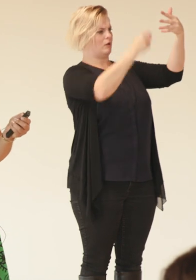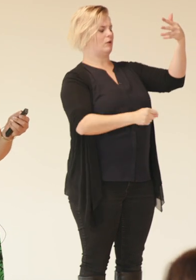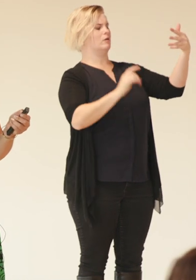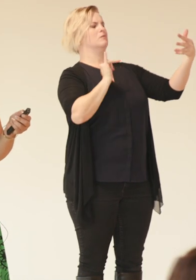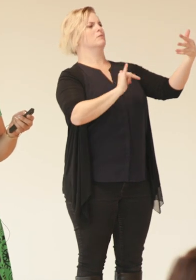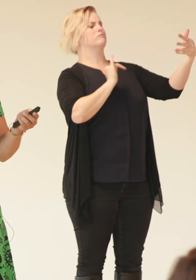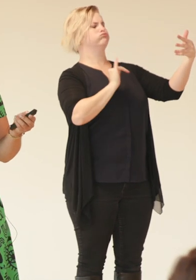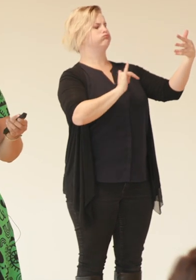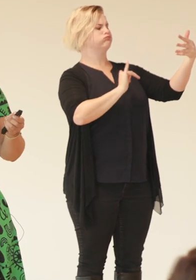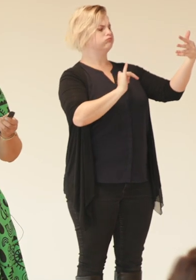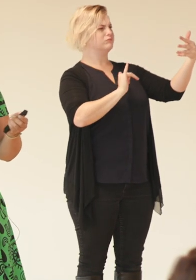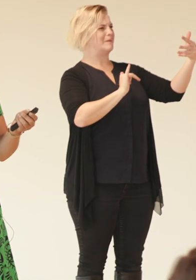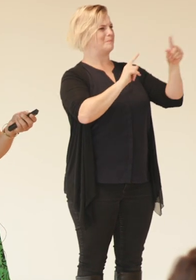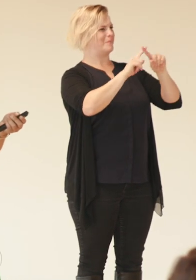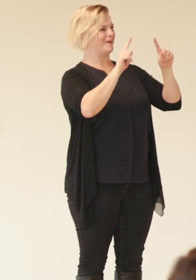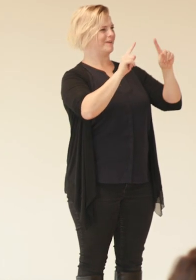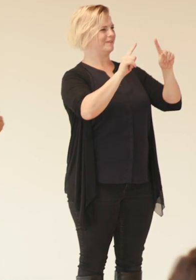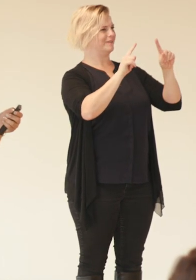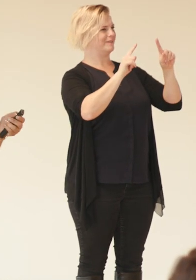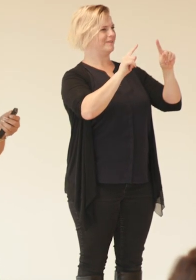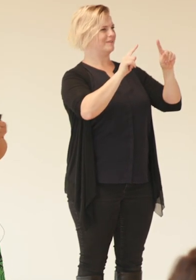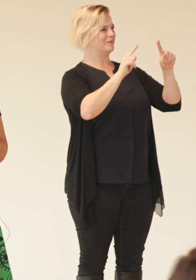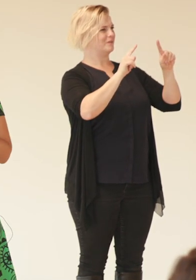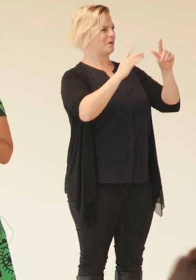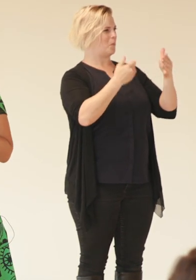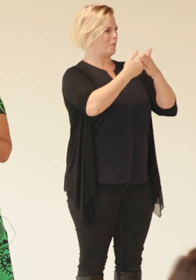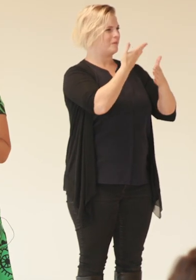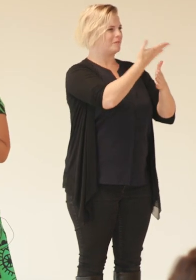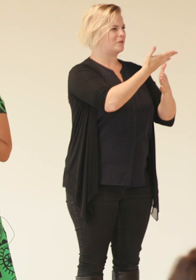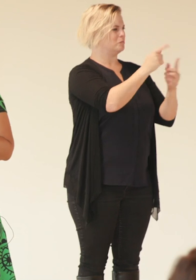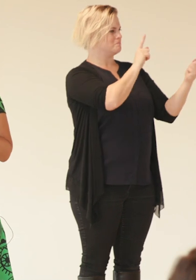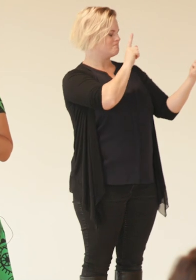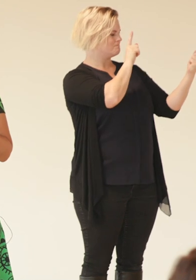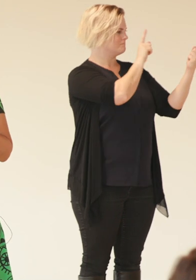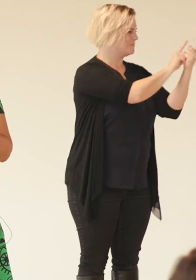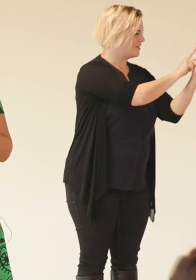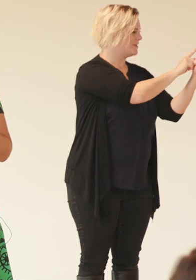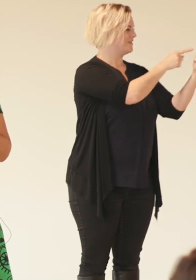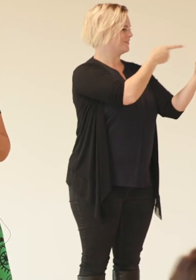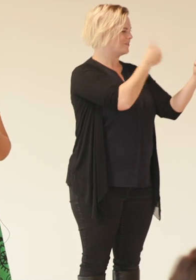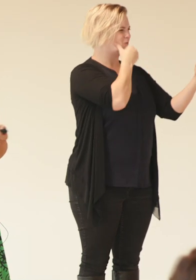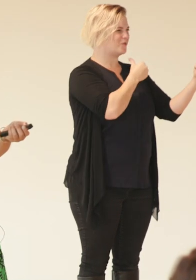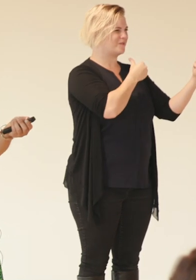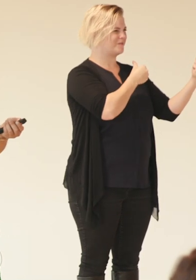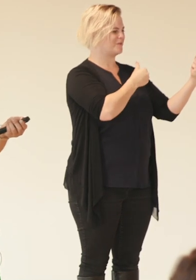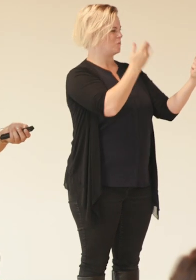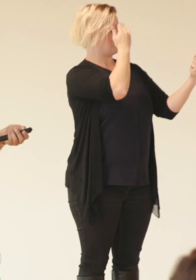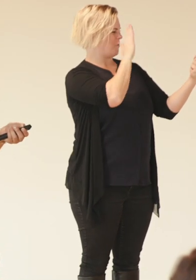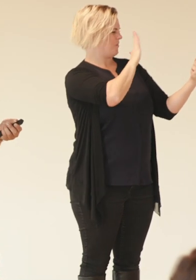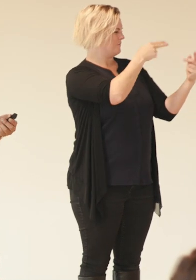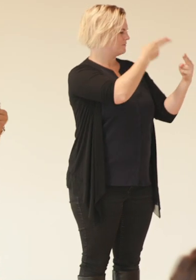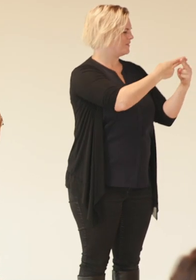there and you meet people that have names like Jafresi or Aritza. And they tell you their stories